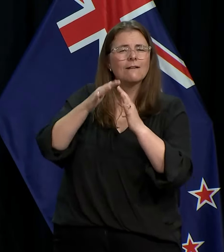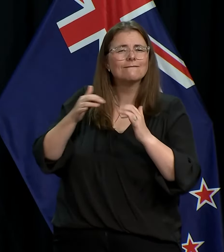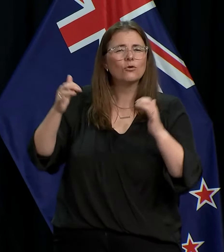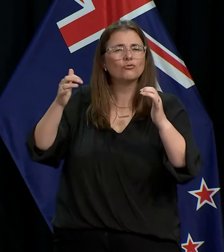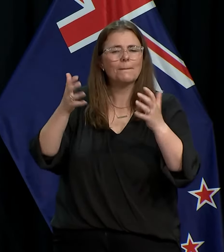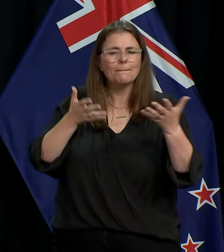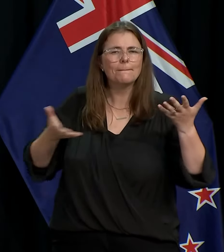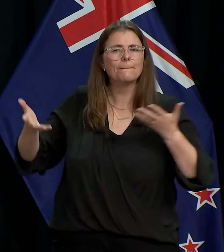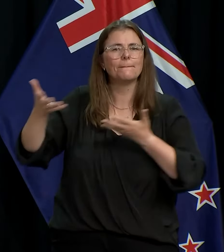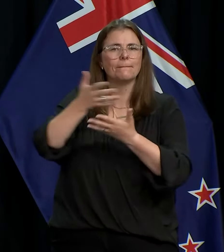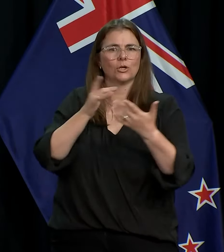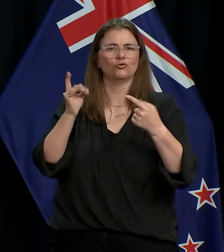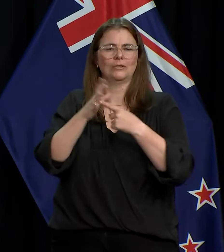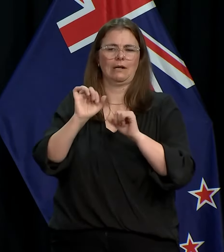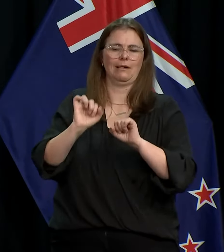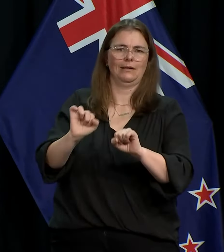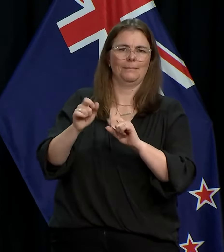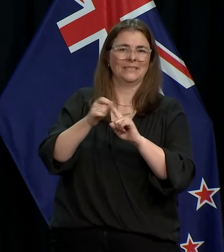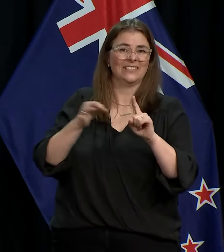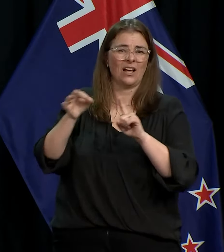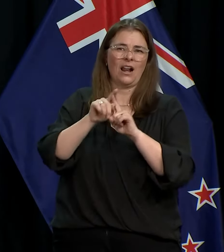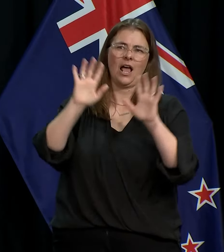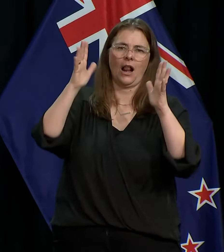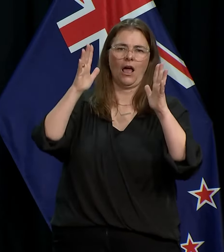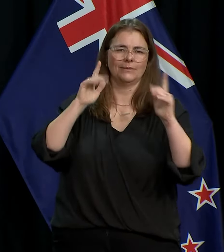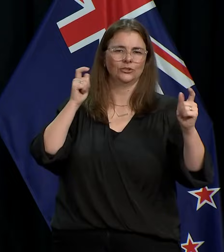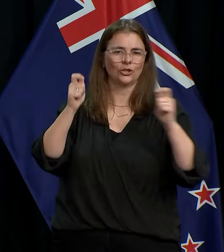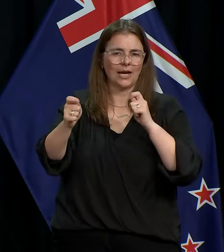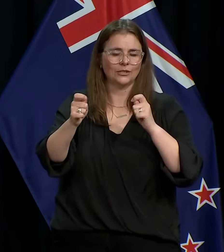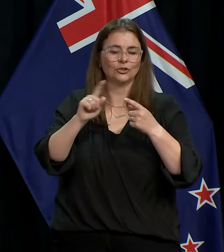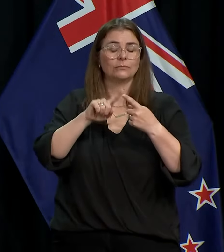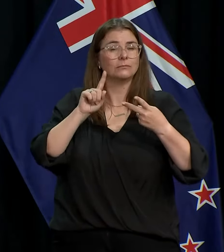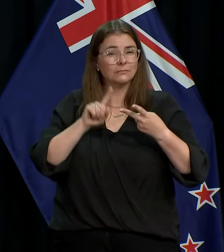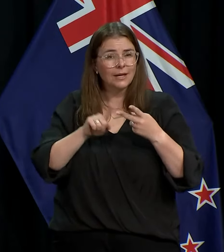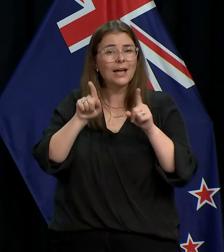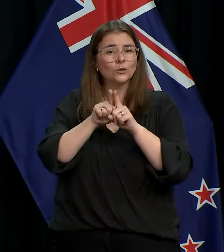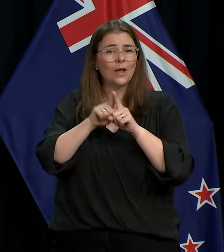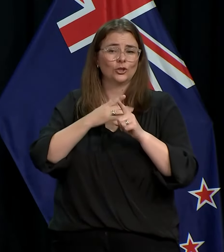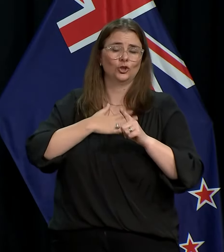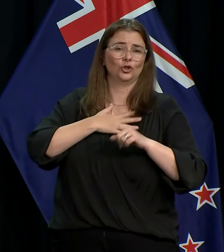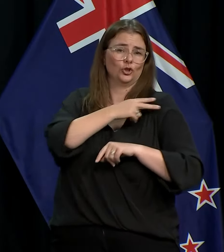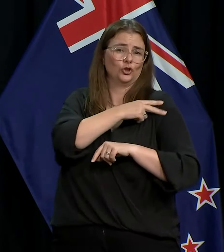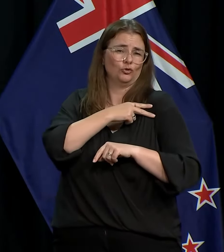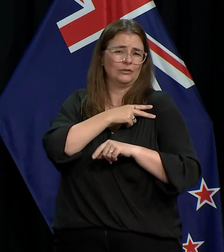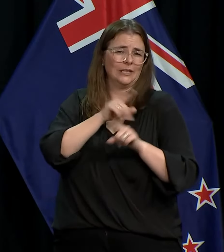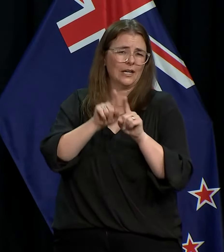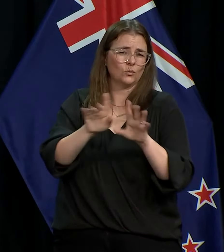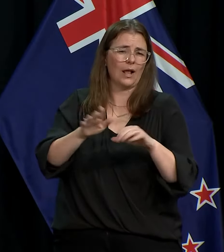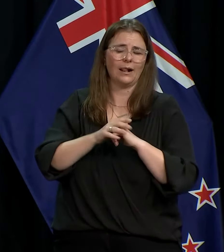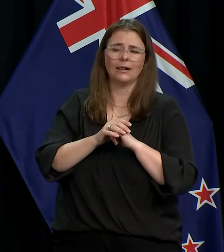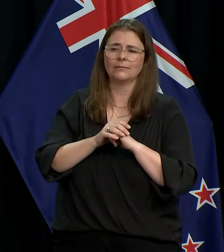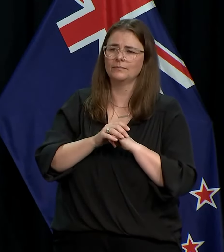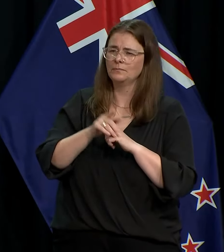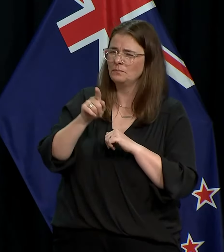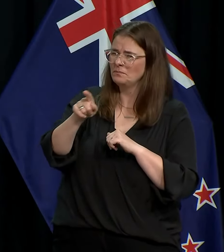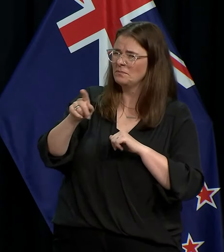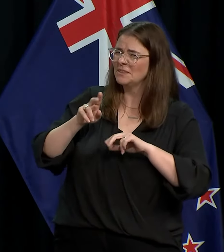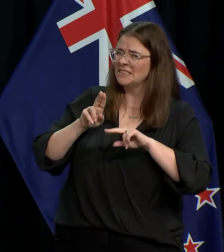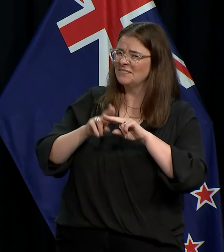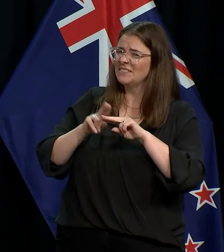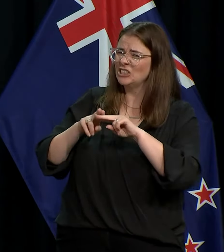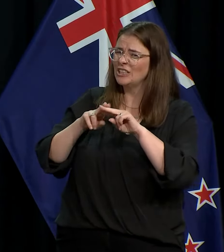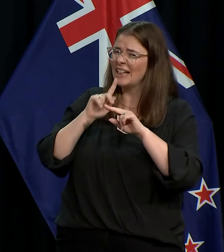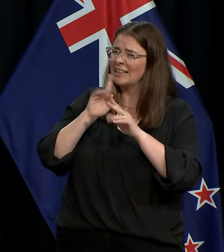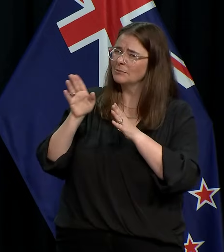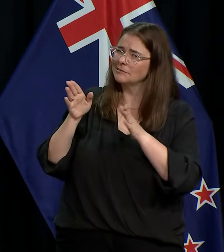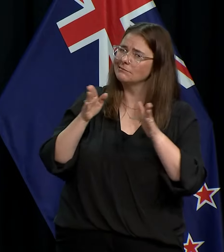big critical issues for the Pacific like climate change and equally I imagine security arrangements. Fiji did appear to be pivoting more towards